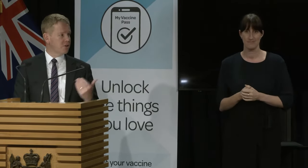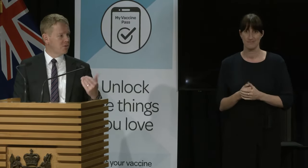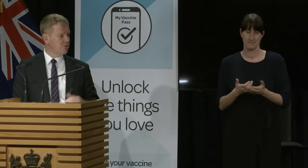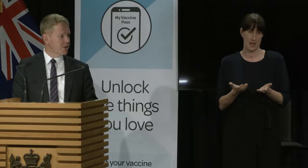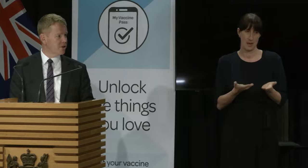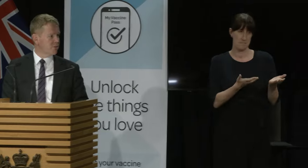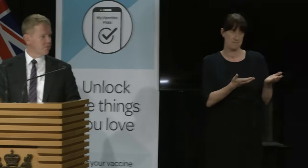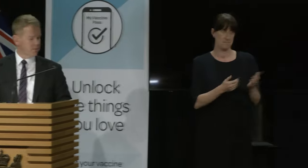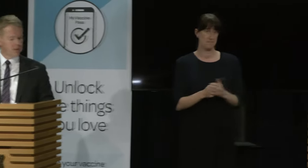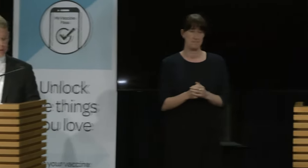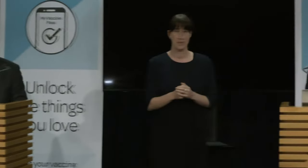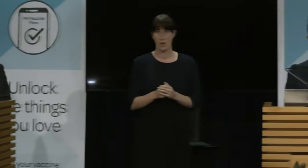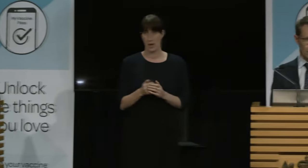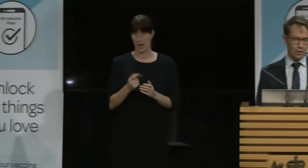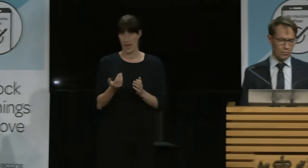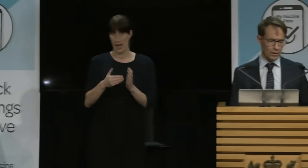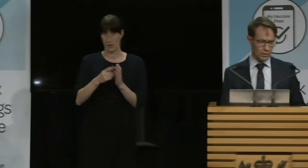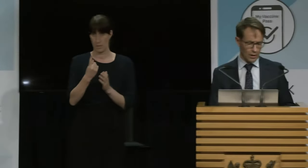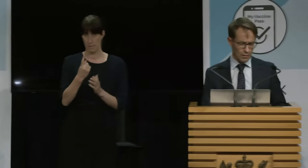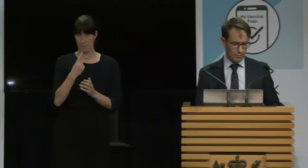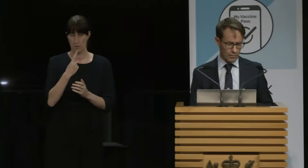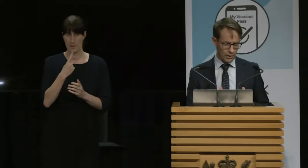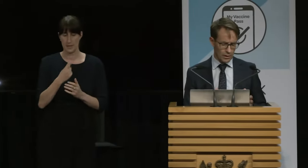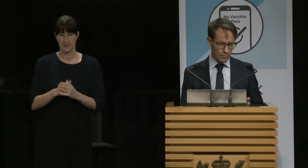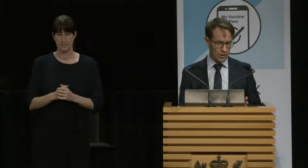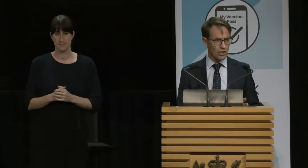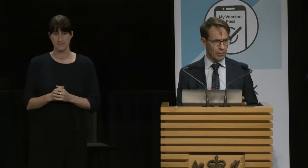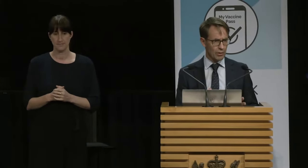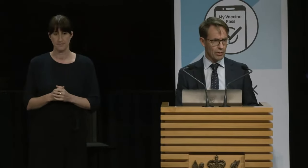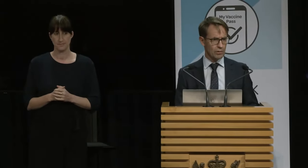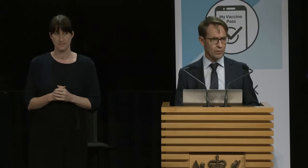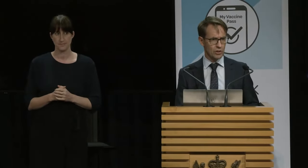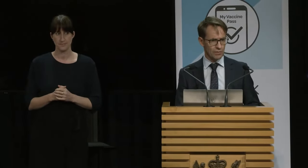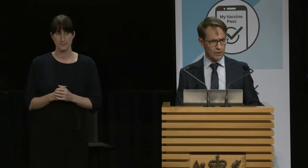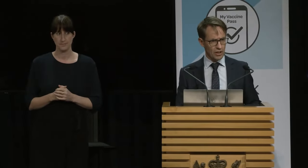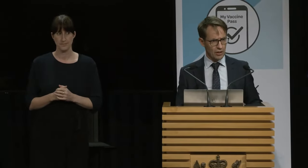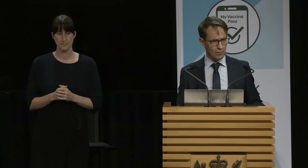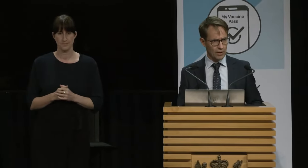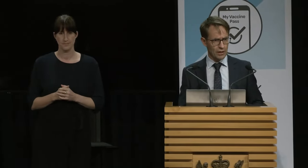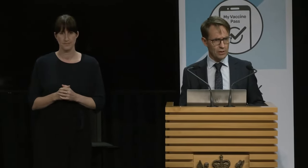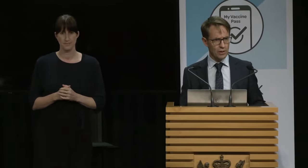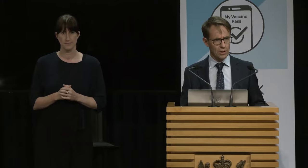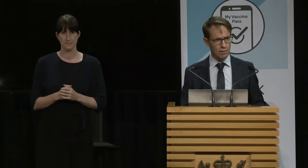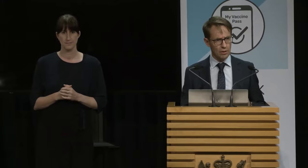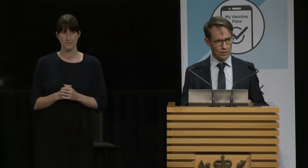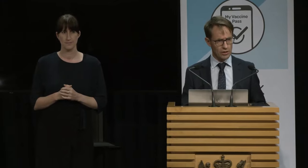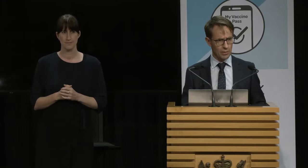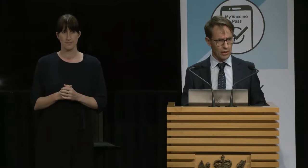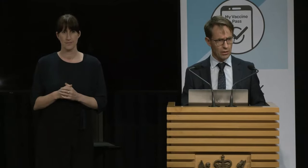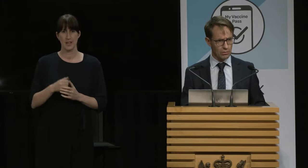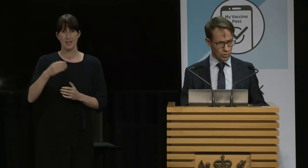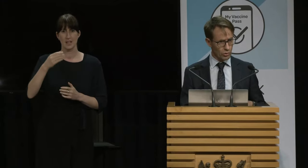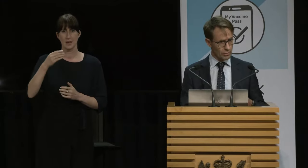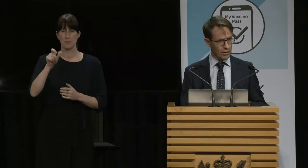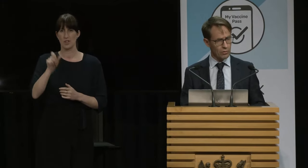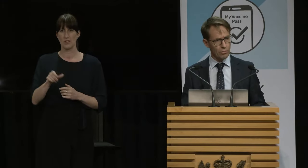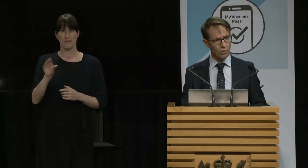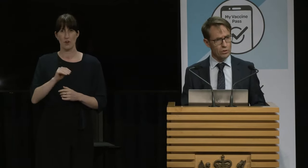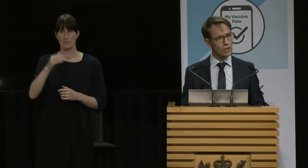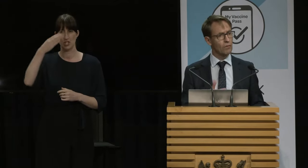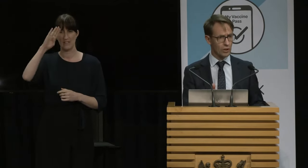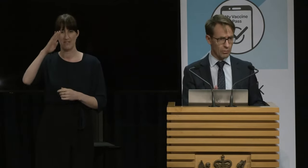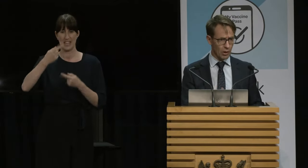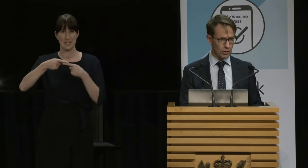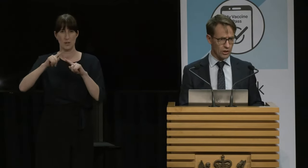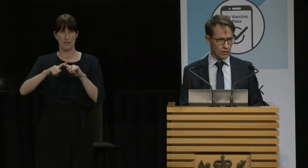I'll let the... Just a comment. And when Maji Apa, the chief executive at Counties Manukau, talked about the